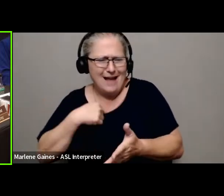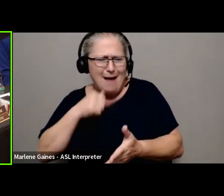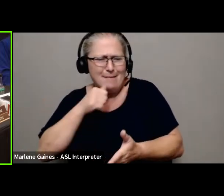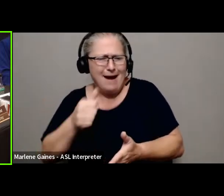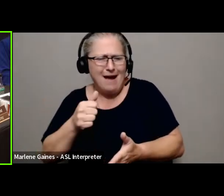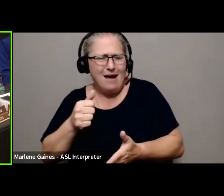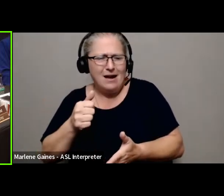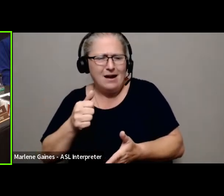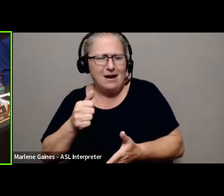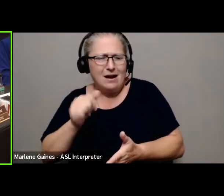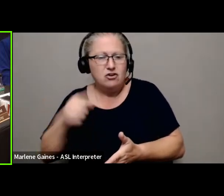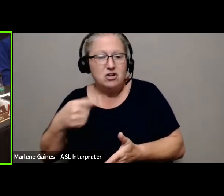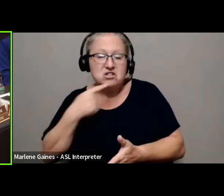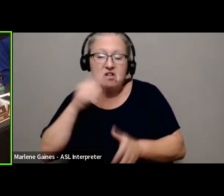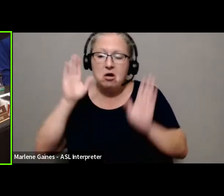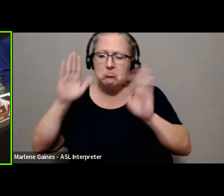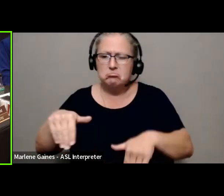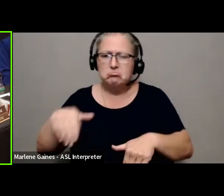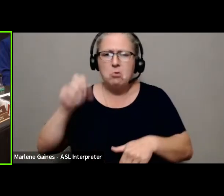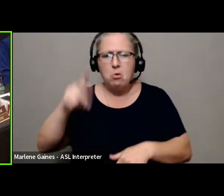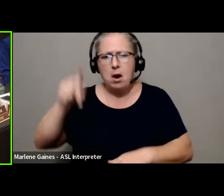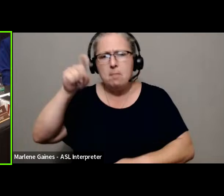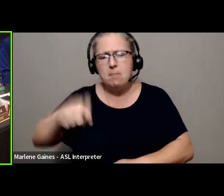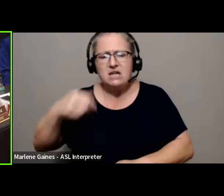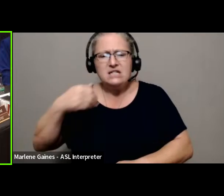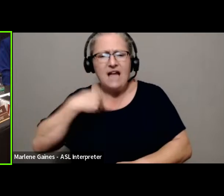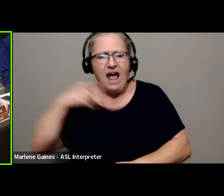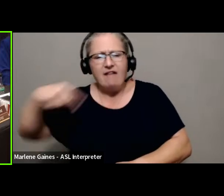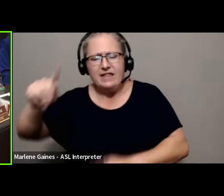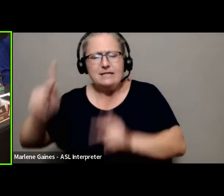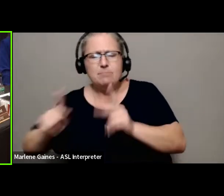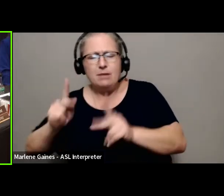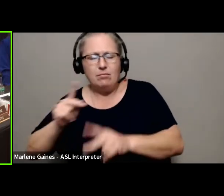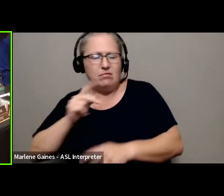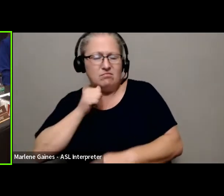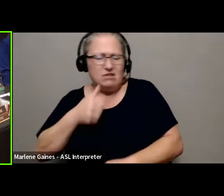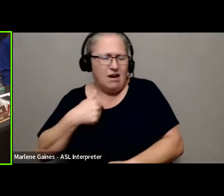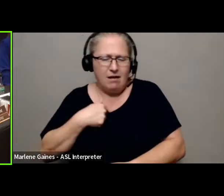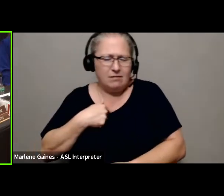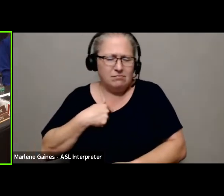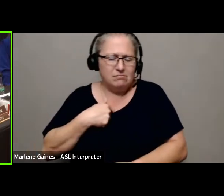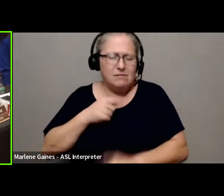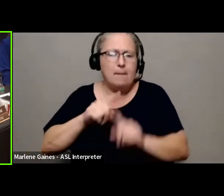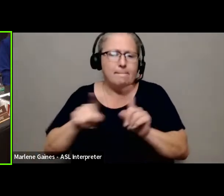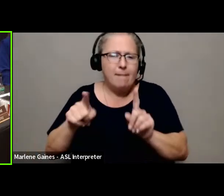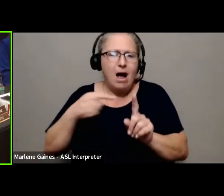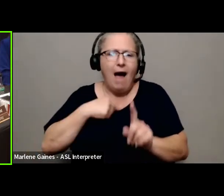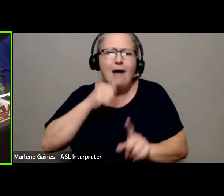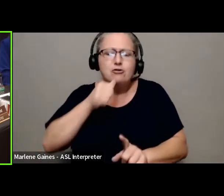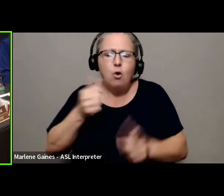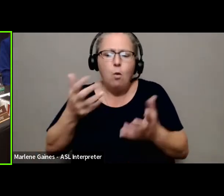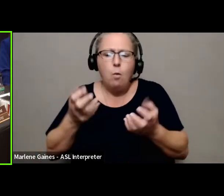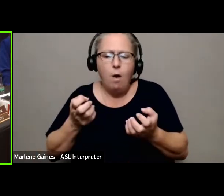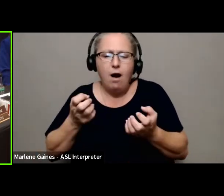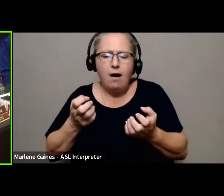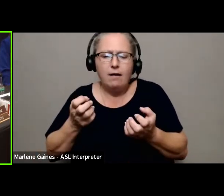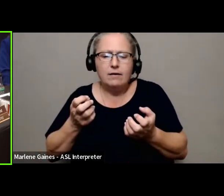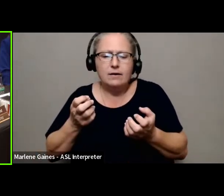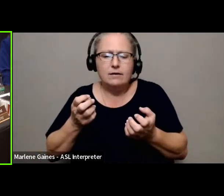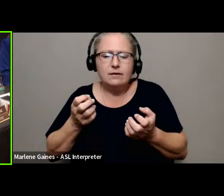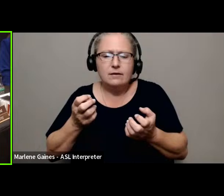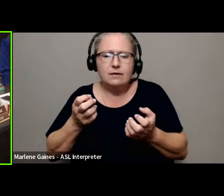not just like, okay, we got to have these people. But I don't want